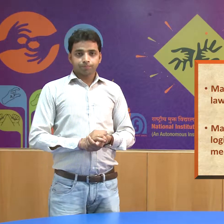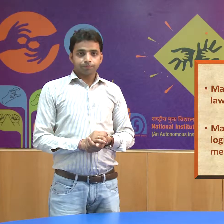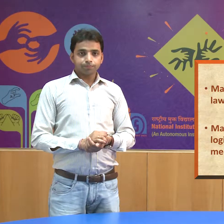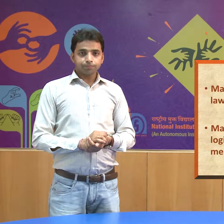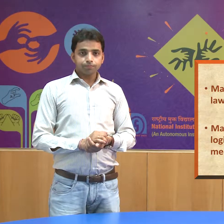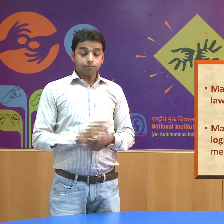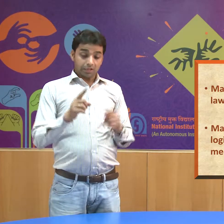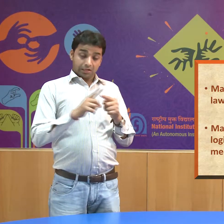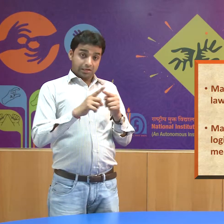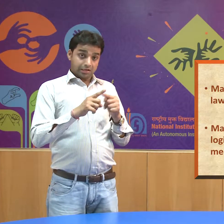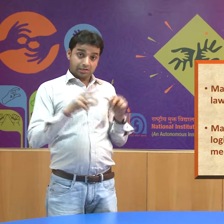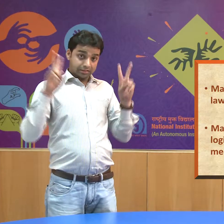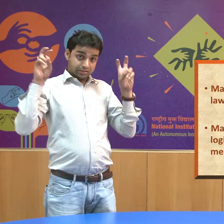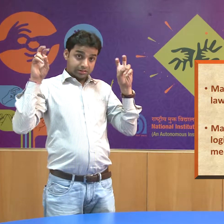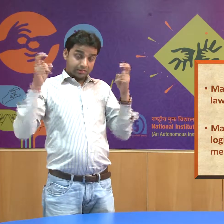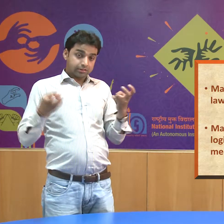Traditional subjects were more popular